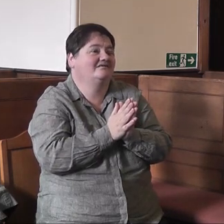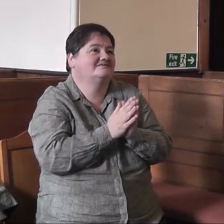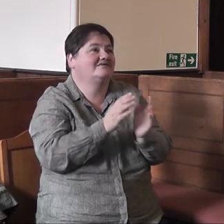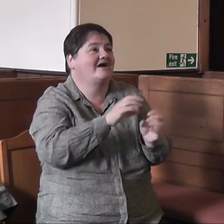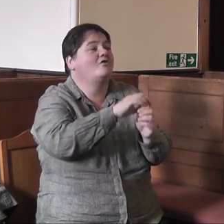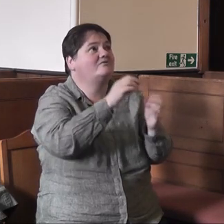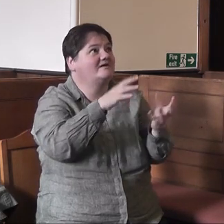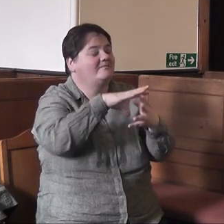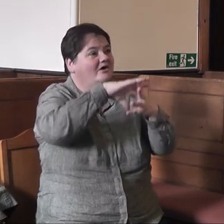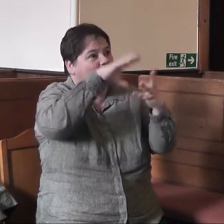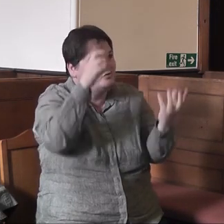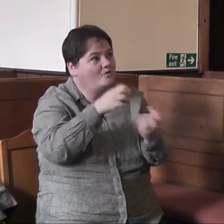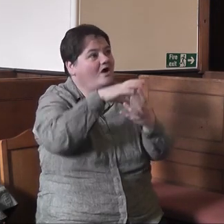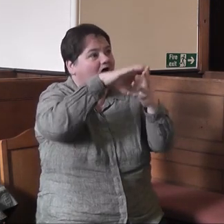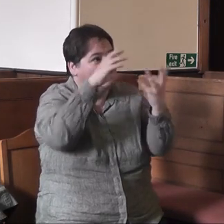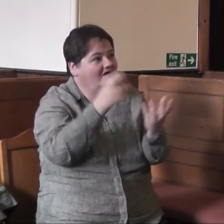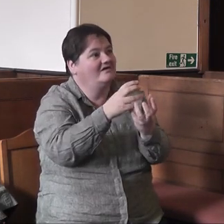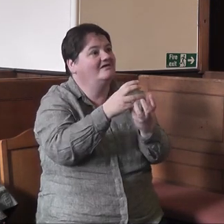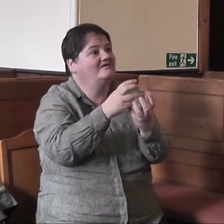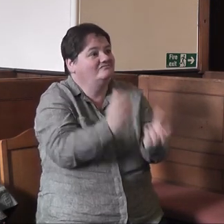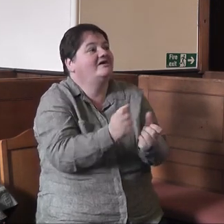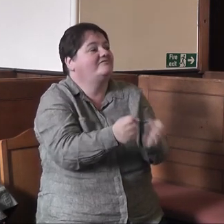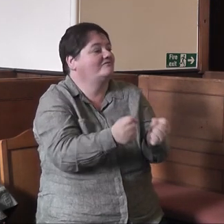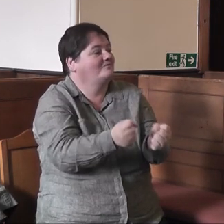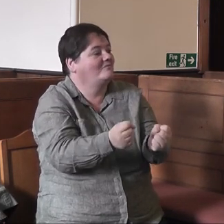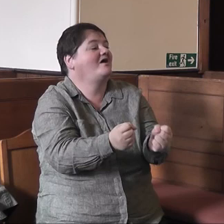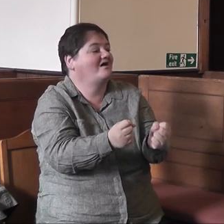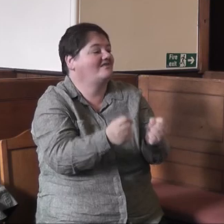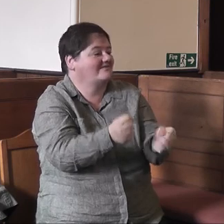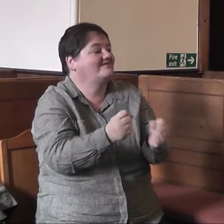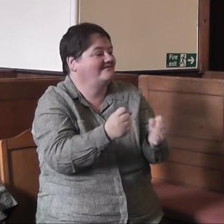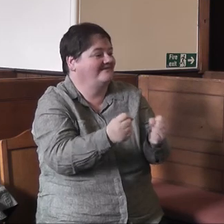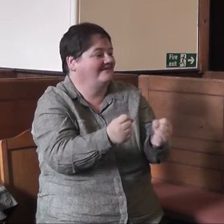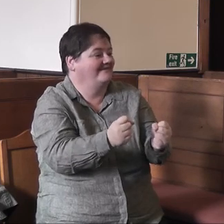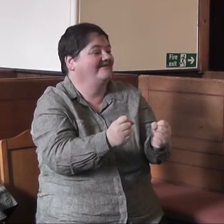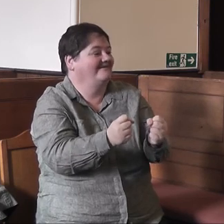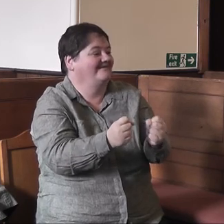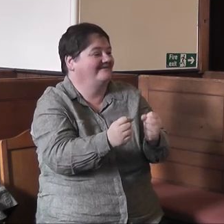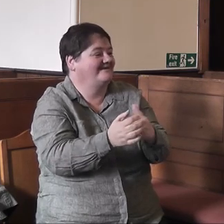So that whole thing about you were right from your birth, you know?